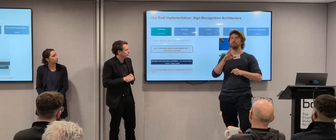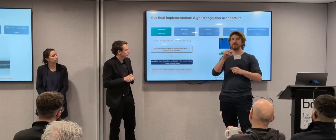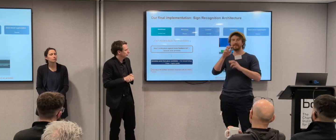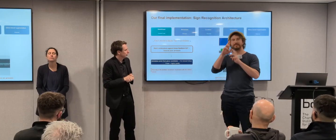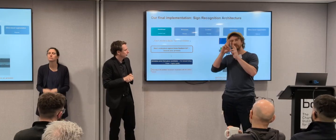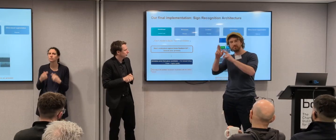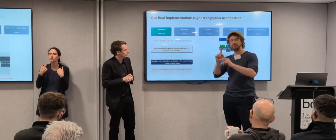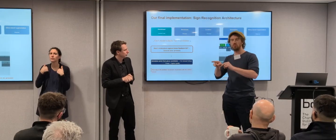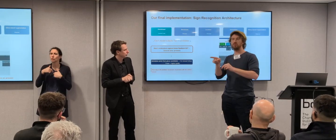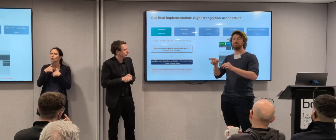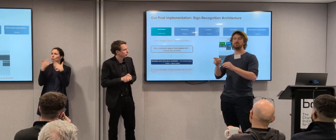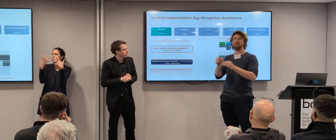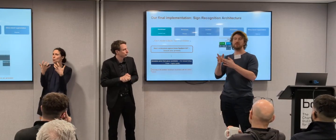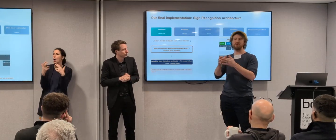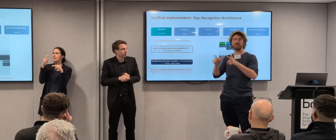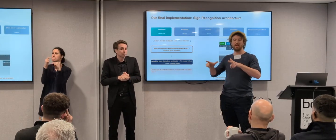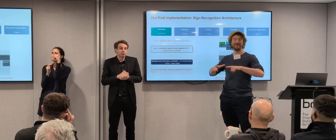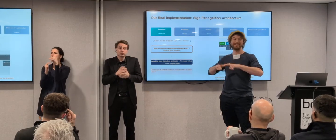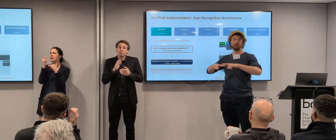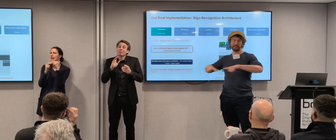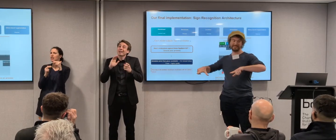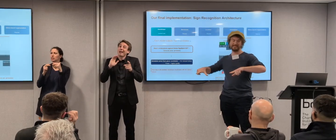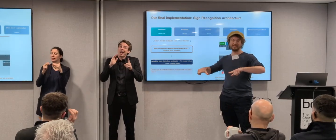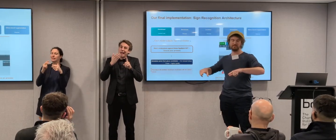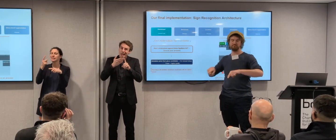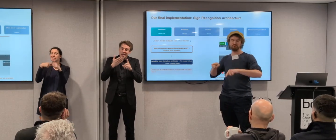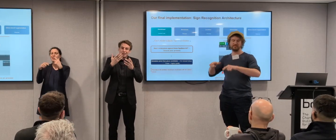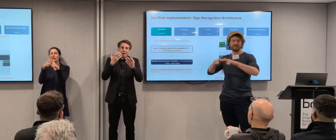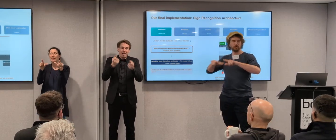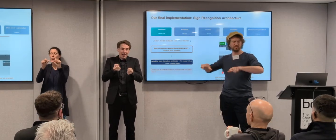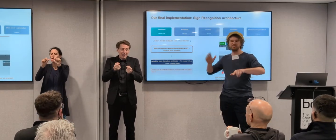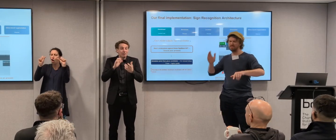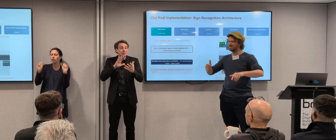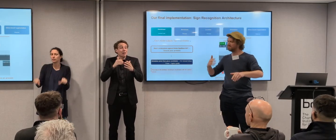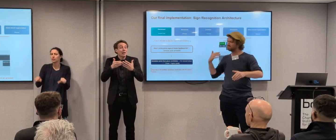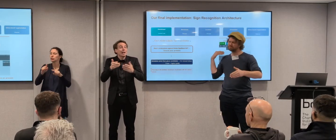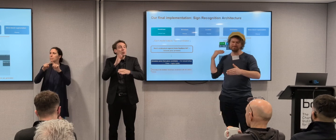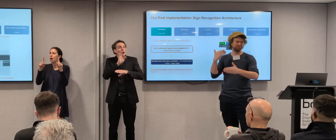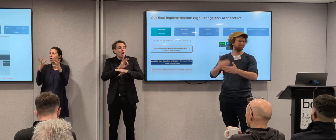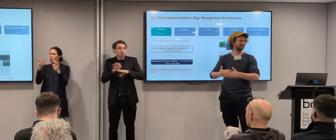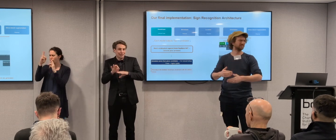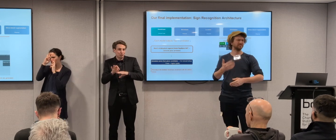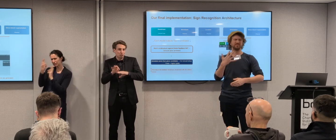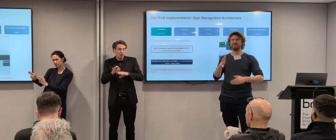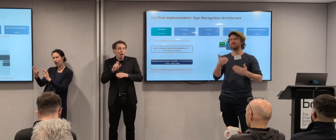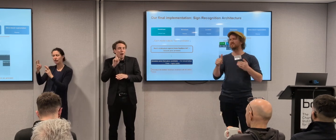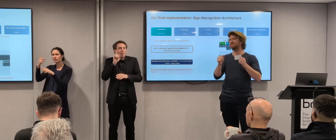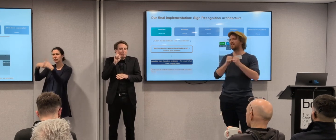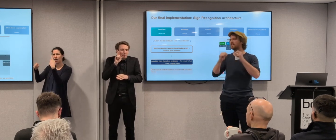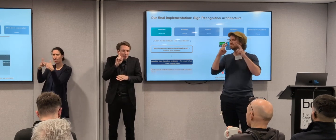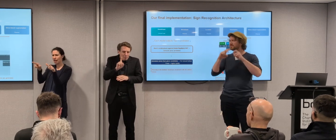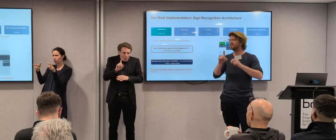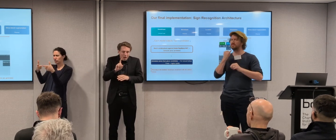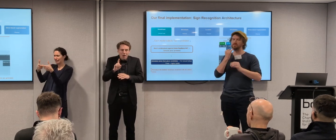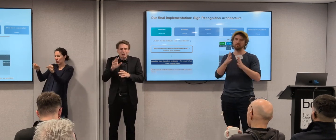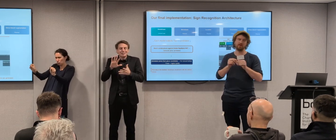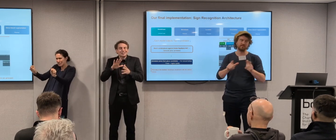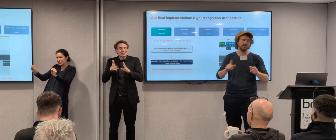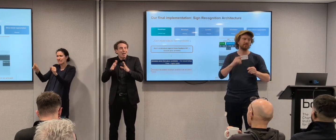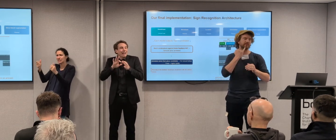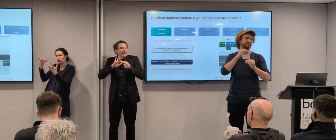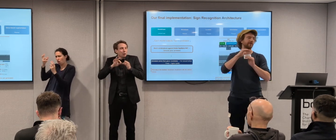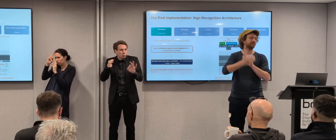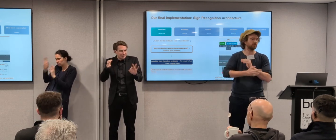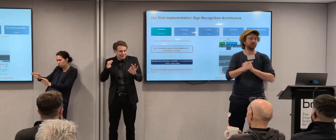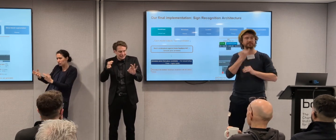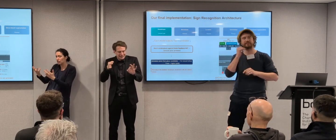We want to build a sign language architecture, but we also want to respect sign language linguistics, of course,